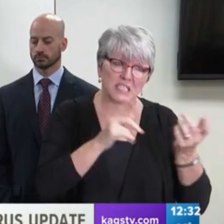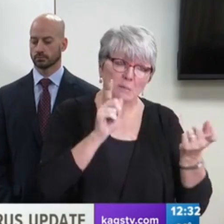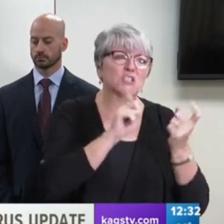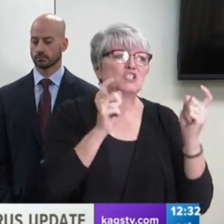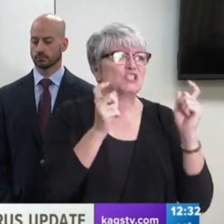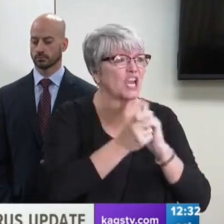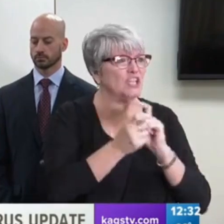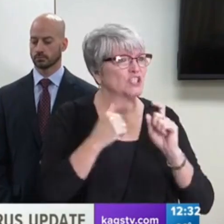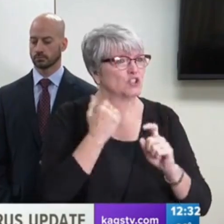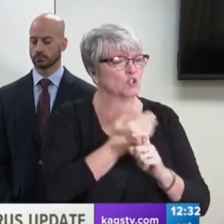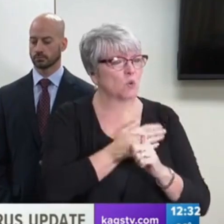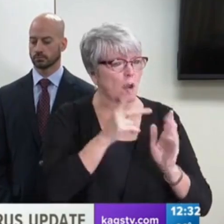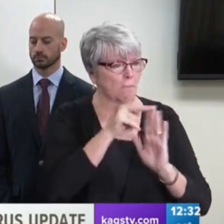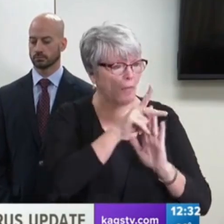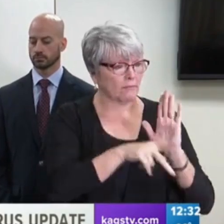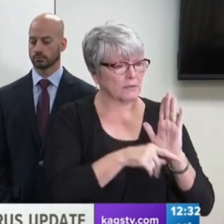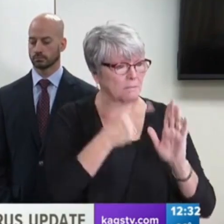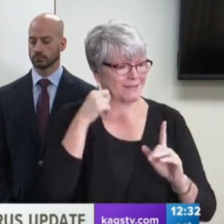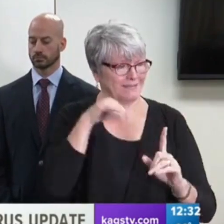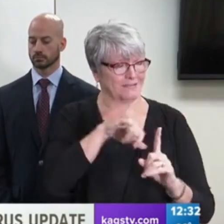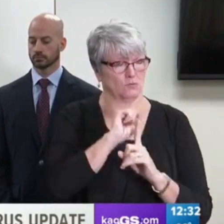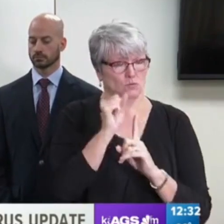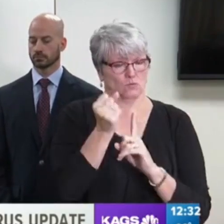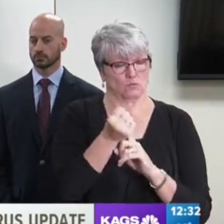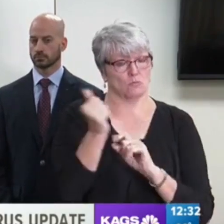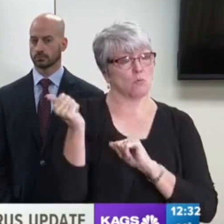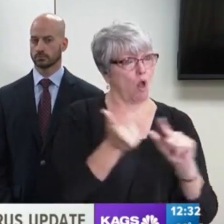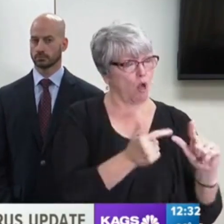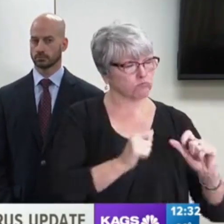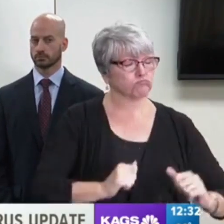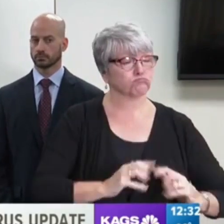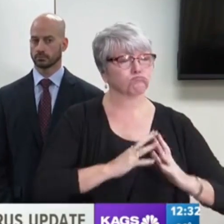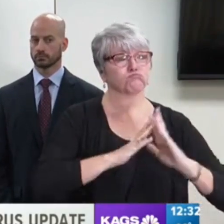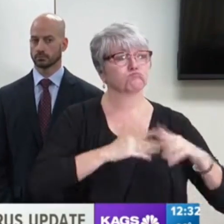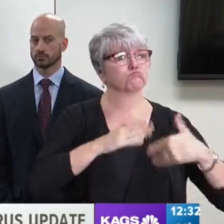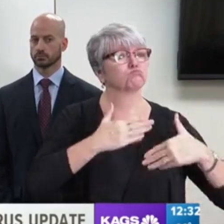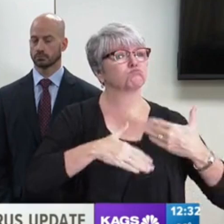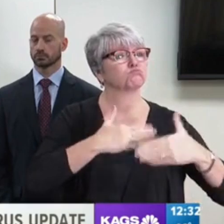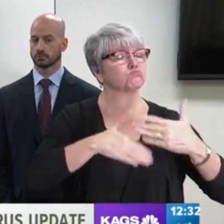some of our protocols because of this situation, but we are all up and running